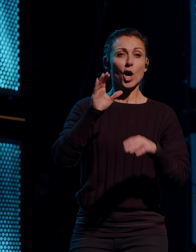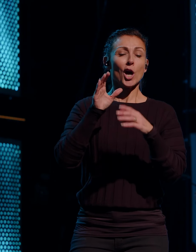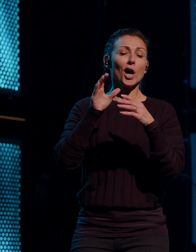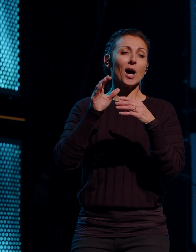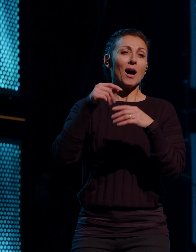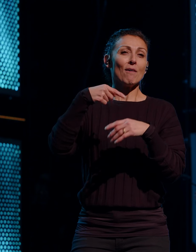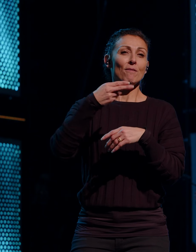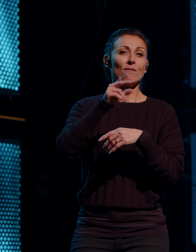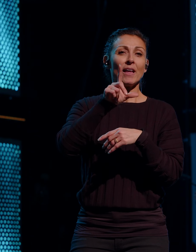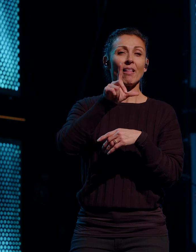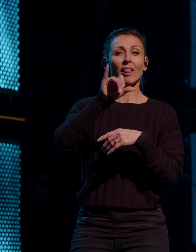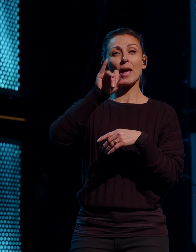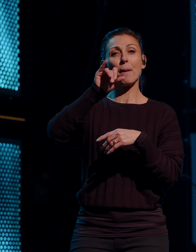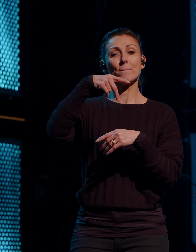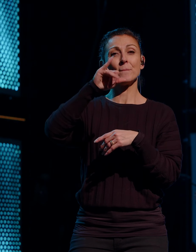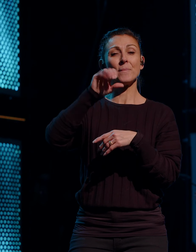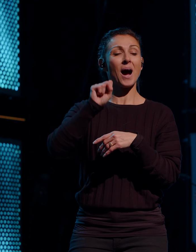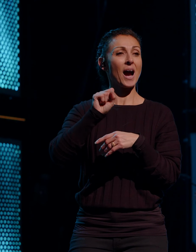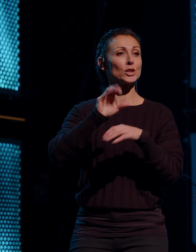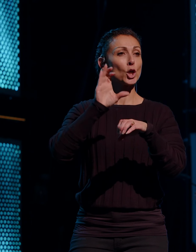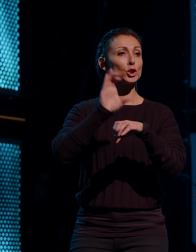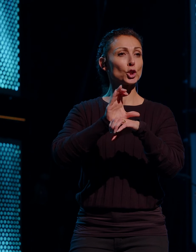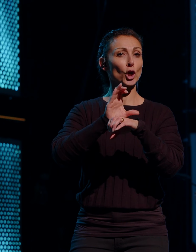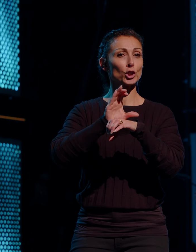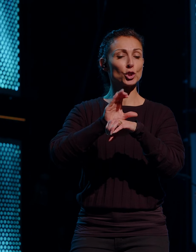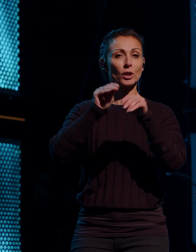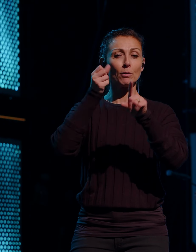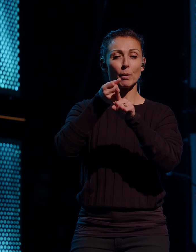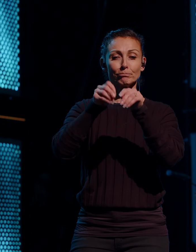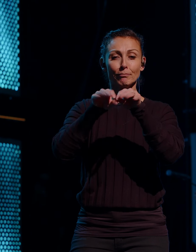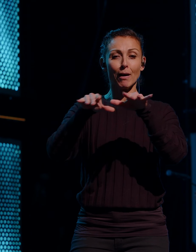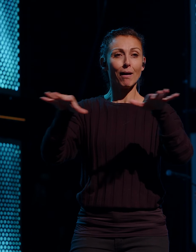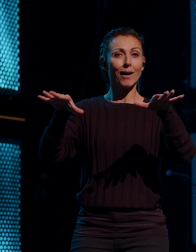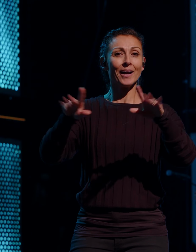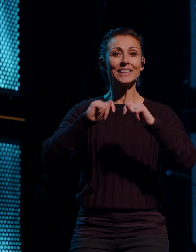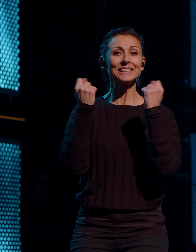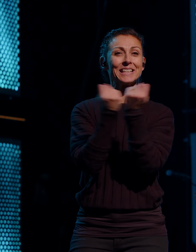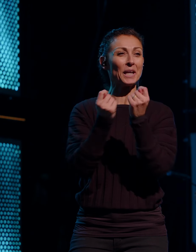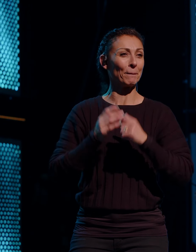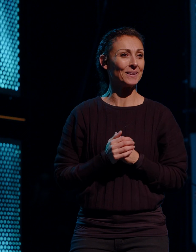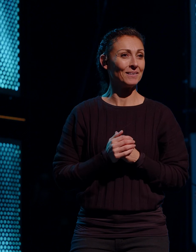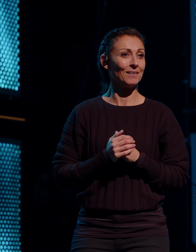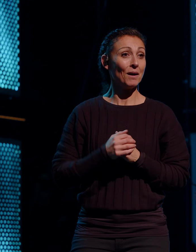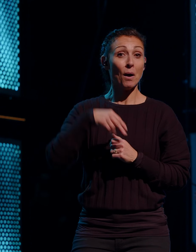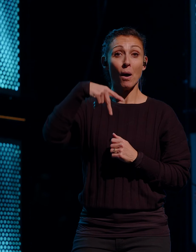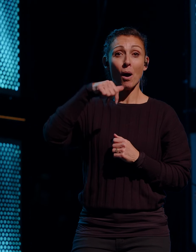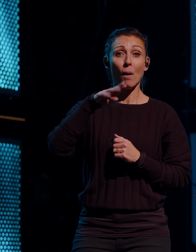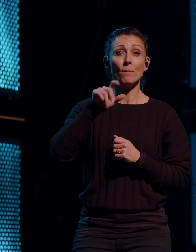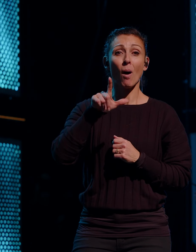and form this church that Paul just so desperately loves.